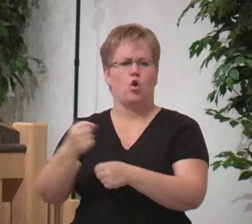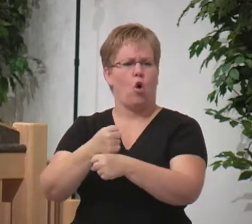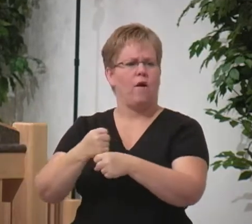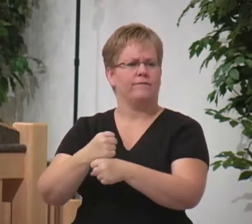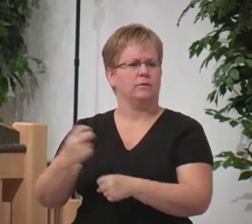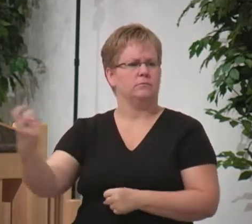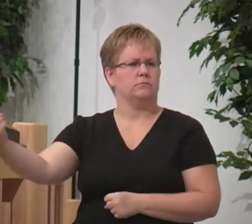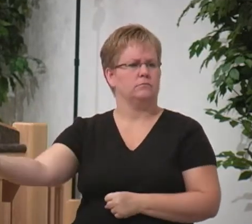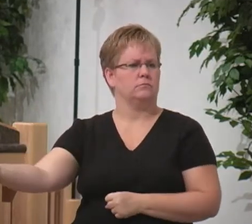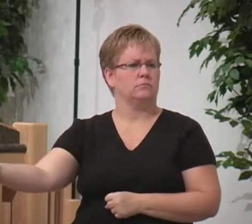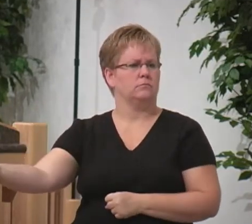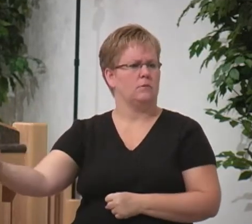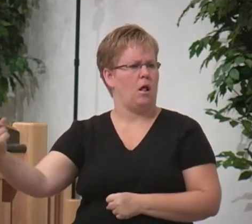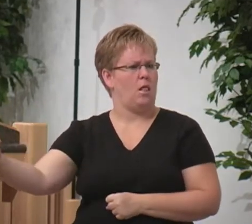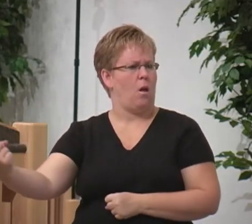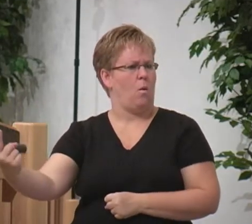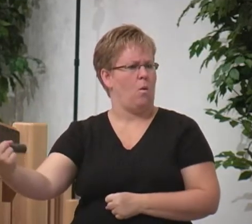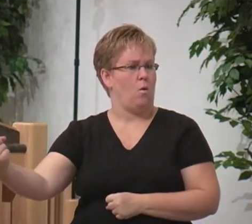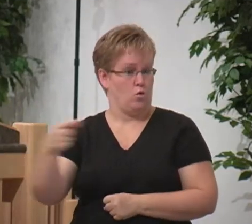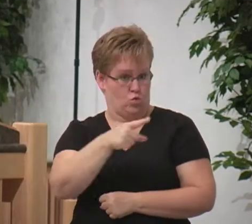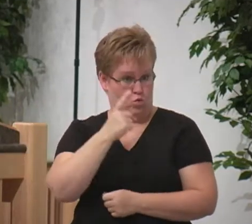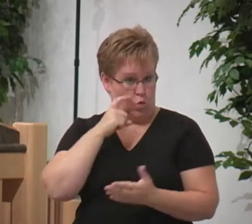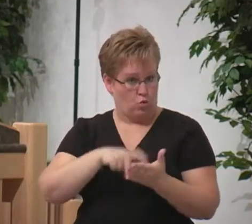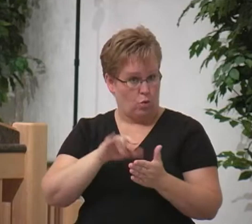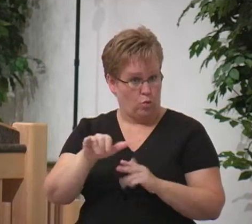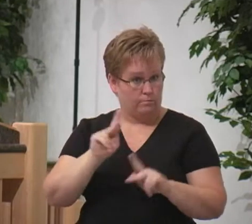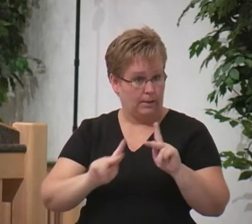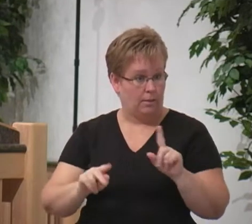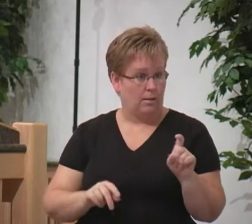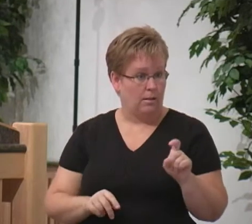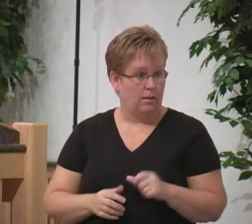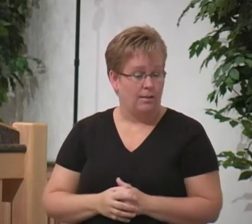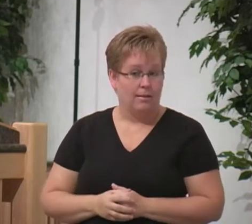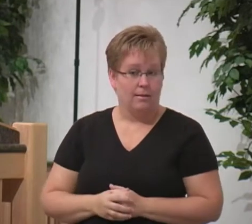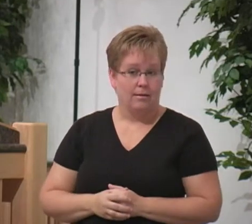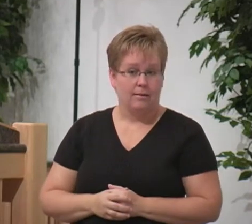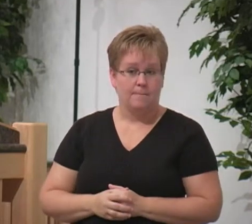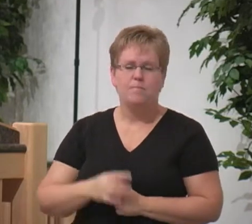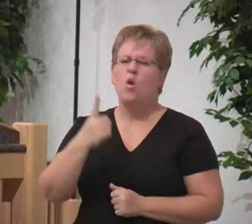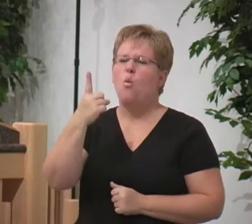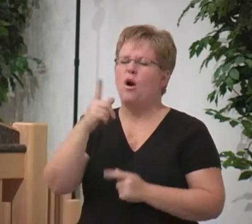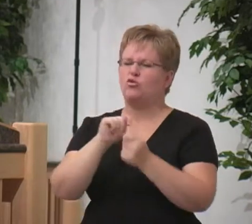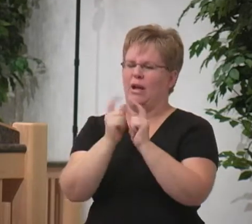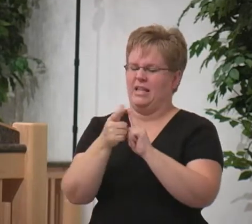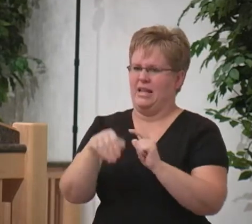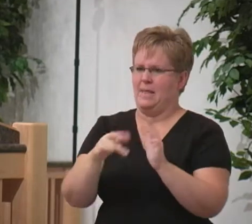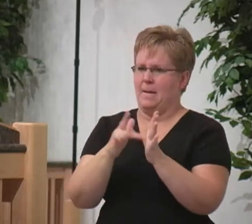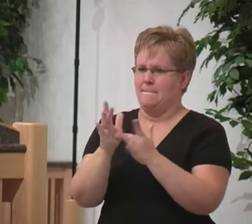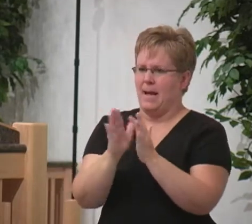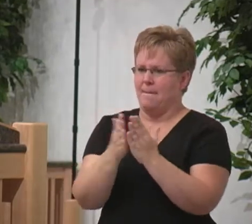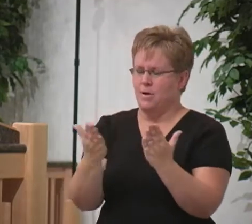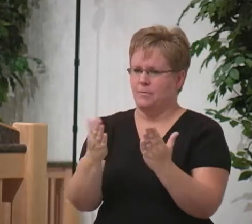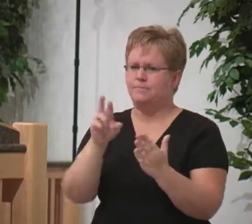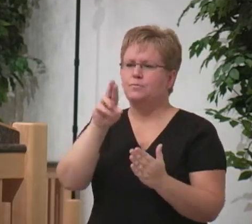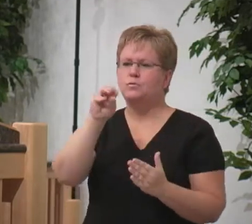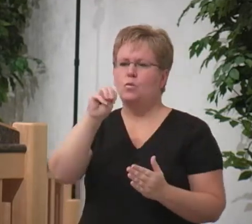after worship. One of the translations of the Bible that I read, a translation of Romans 12, talks